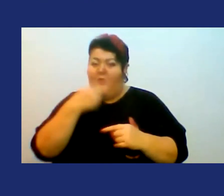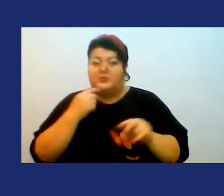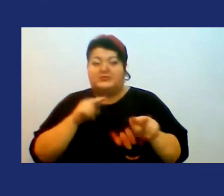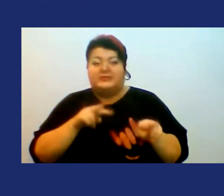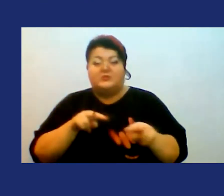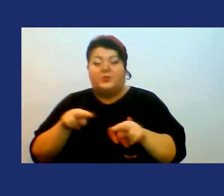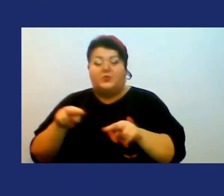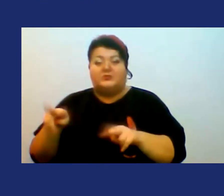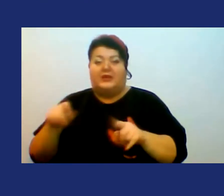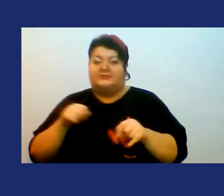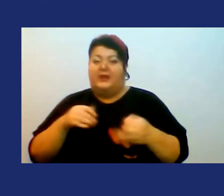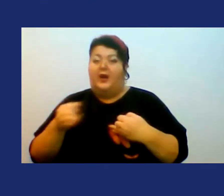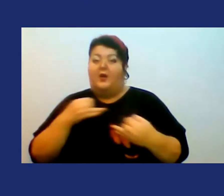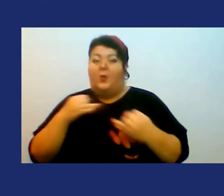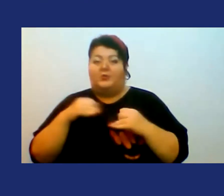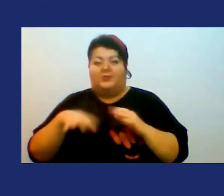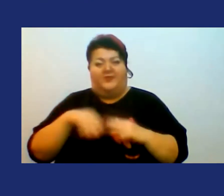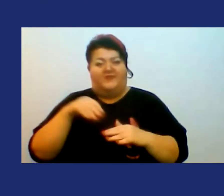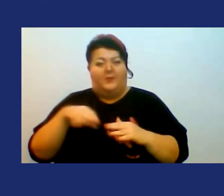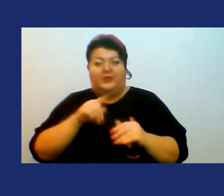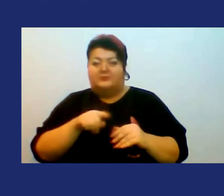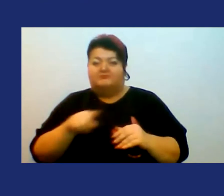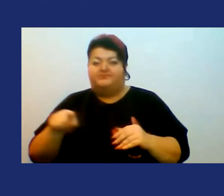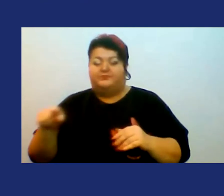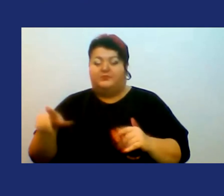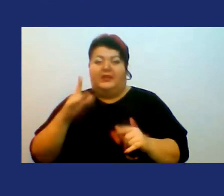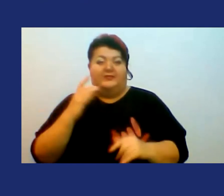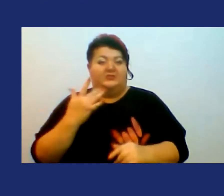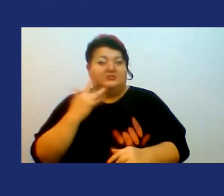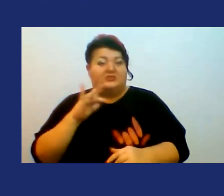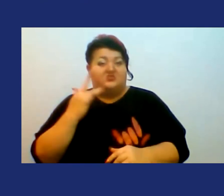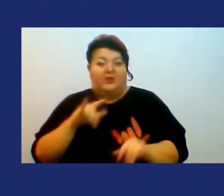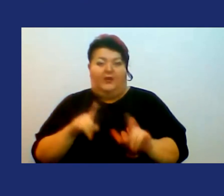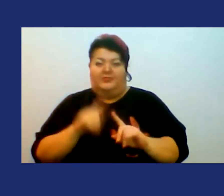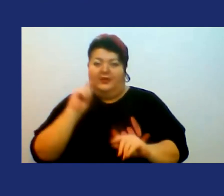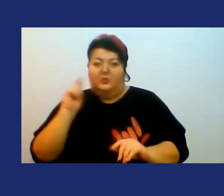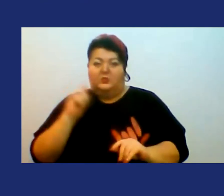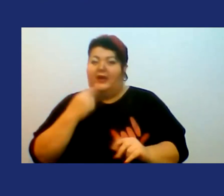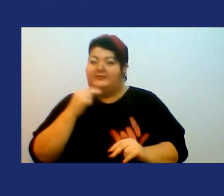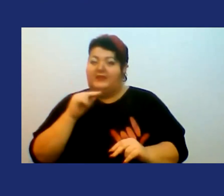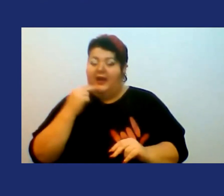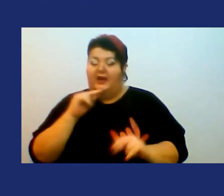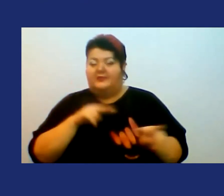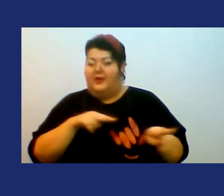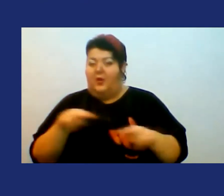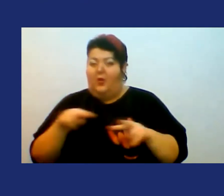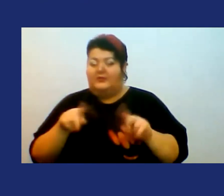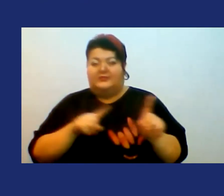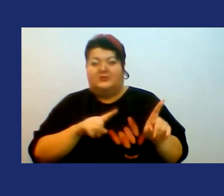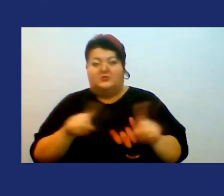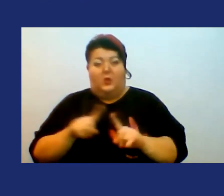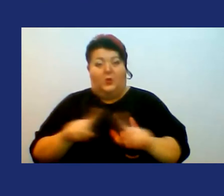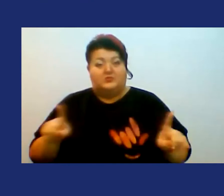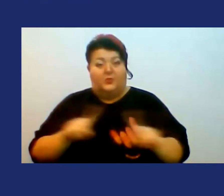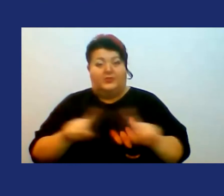your insights and sharing with us your observation of both election process in the